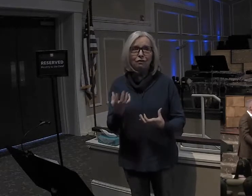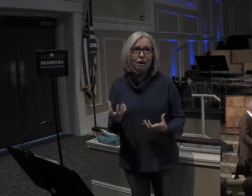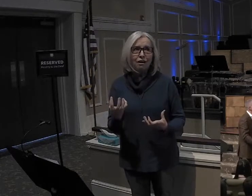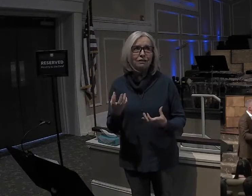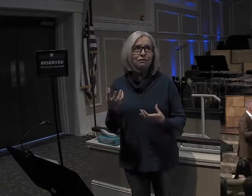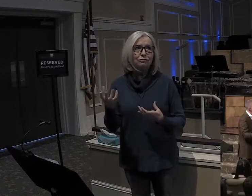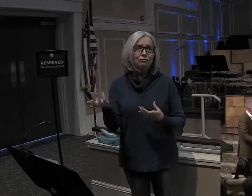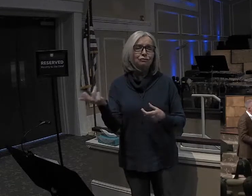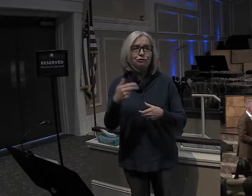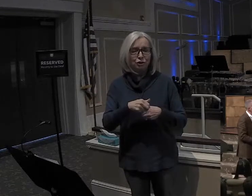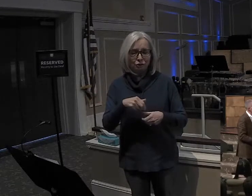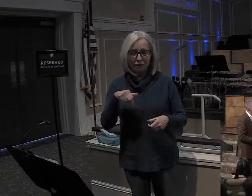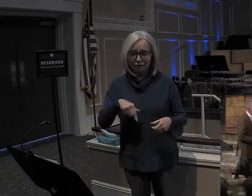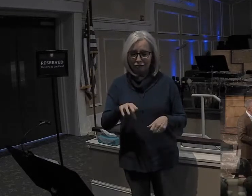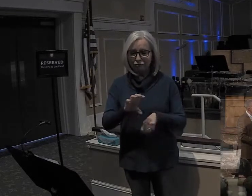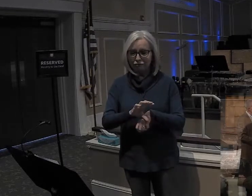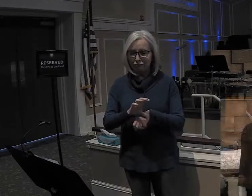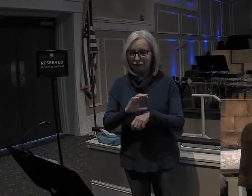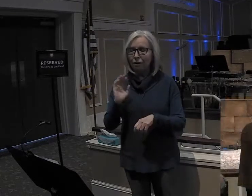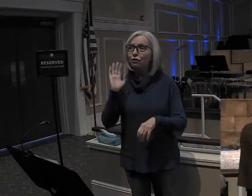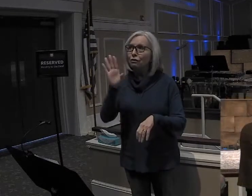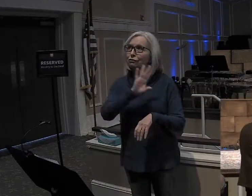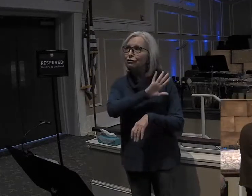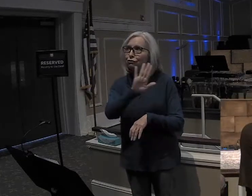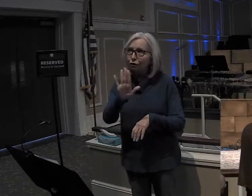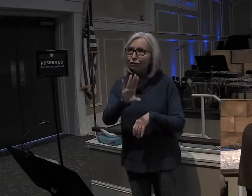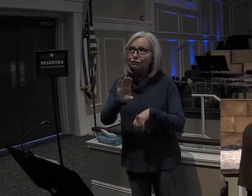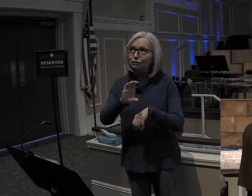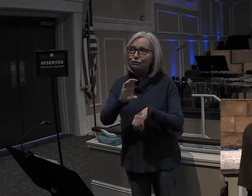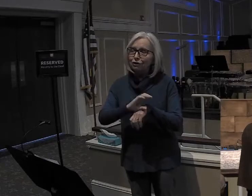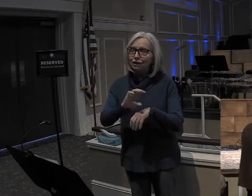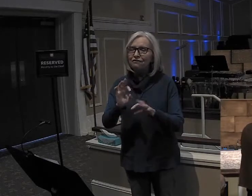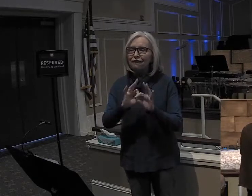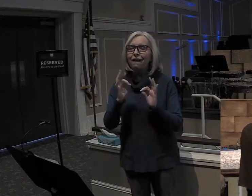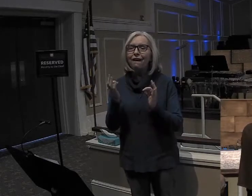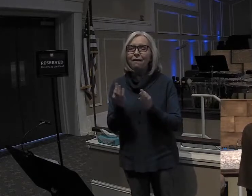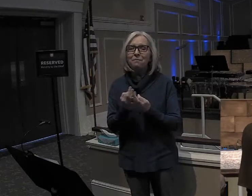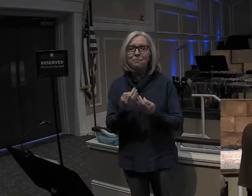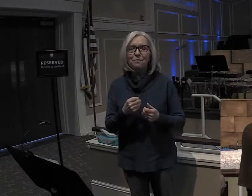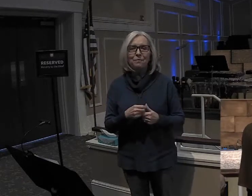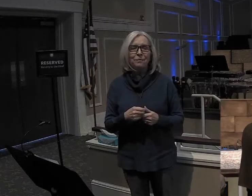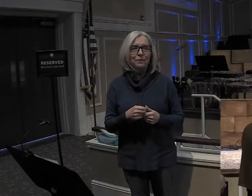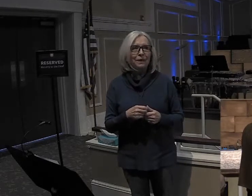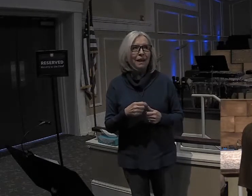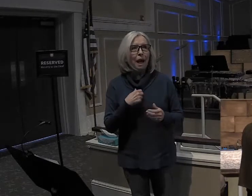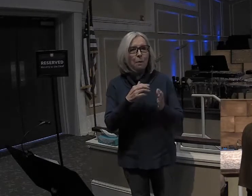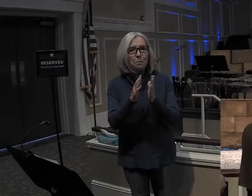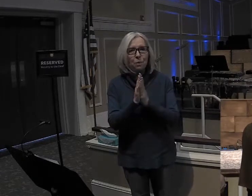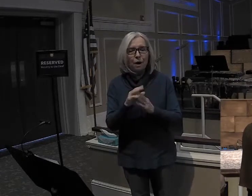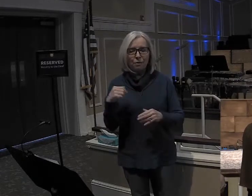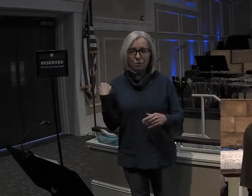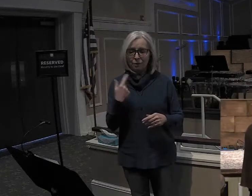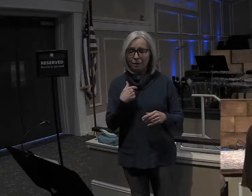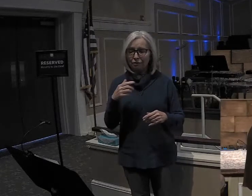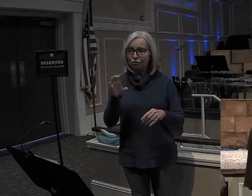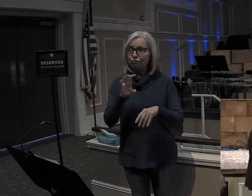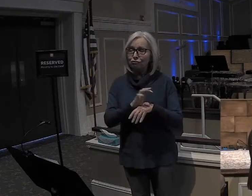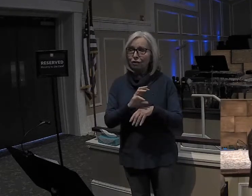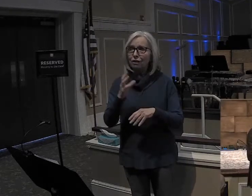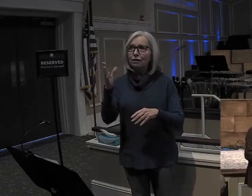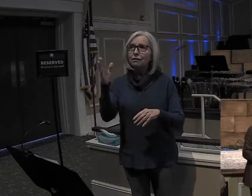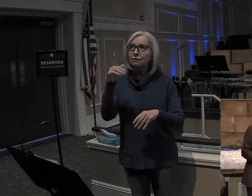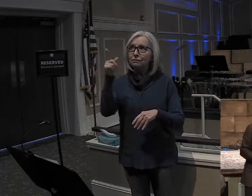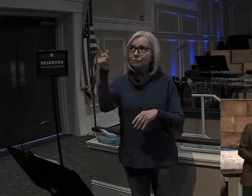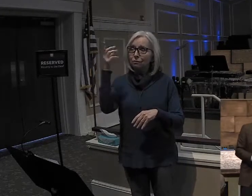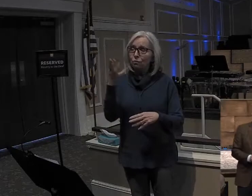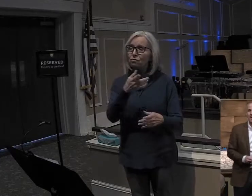your church home, your church family. And just as we said with Jamie, I pray that we'll be the church that God has called us to be. It's good to be in God's